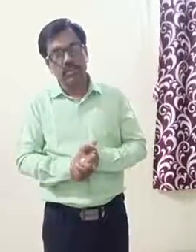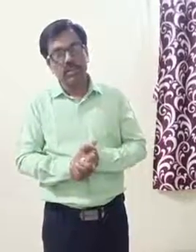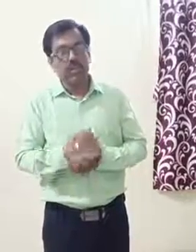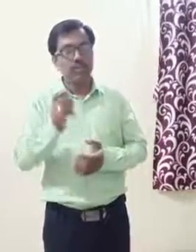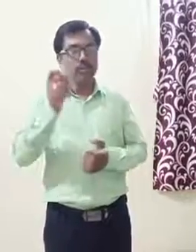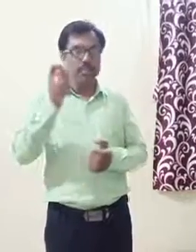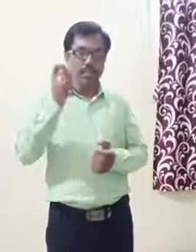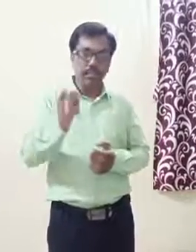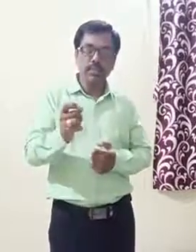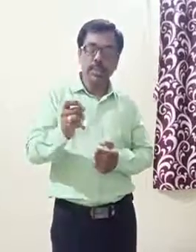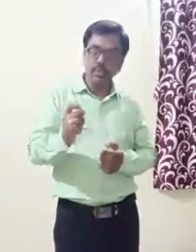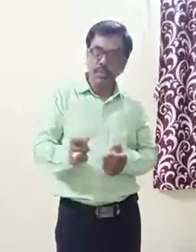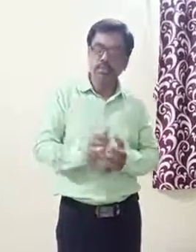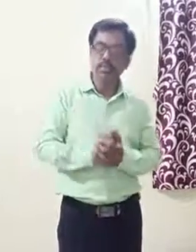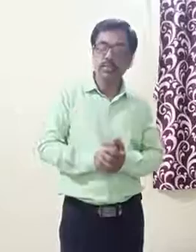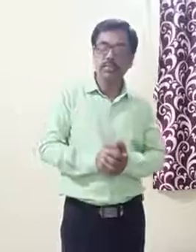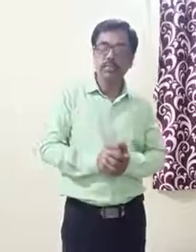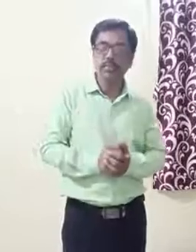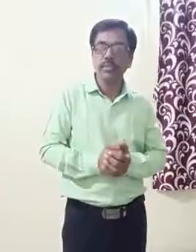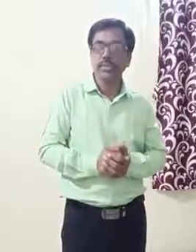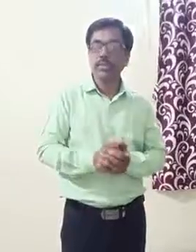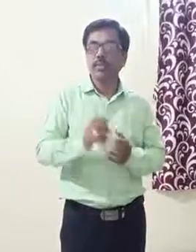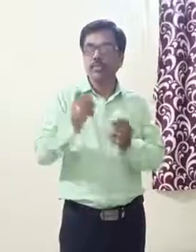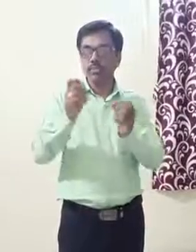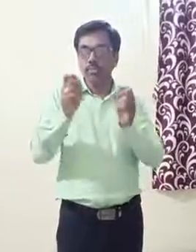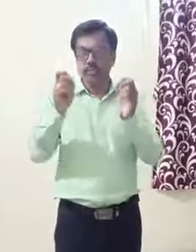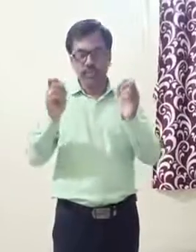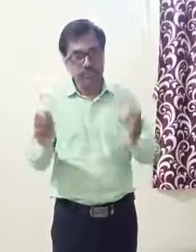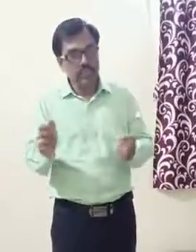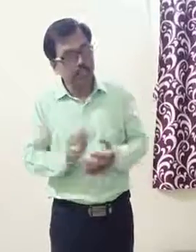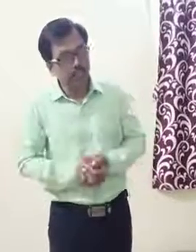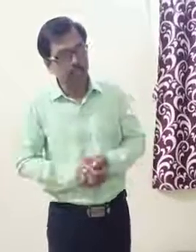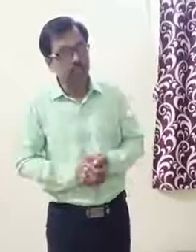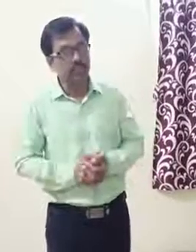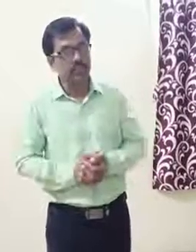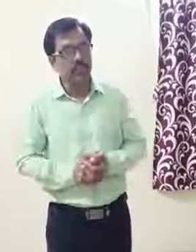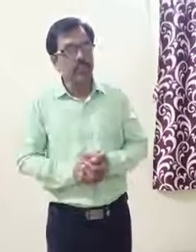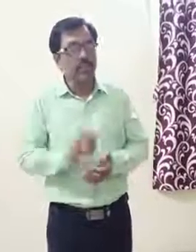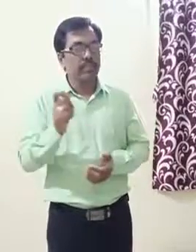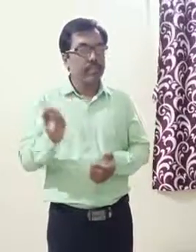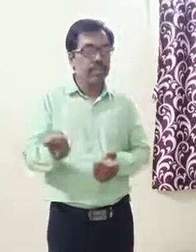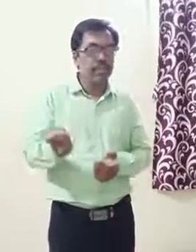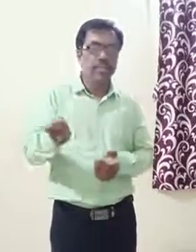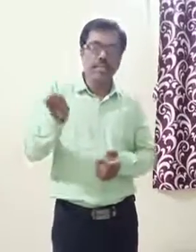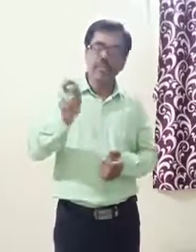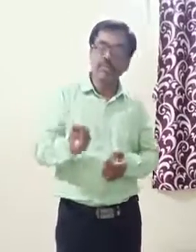He was very ambitious person, he was very efficient ruler, and that's why he introduced